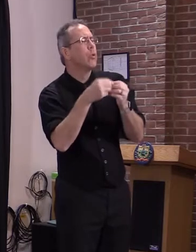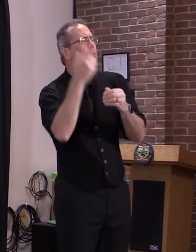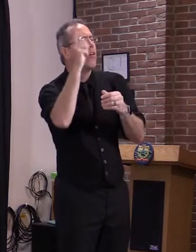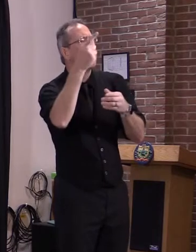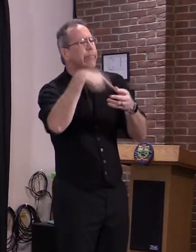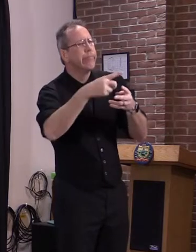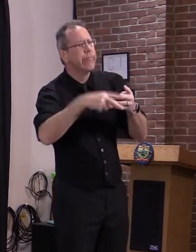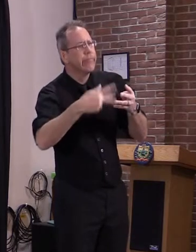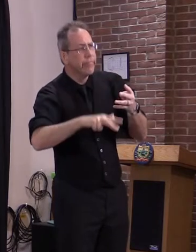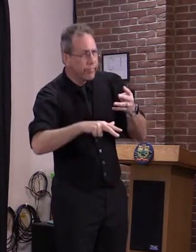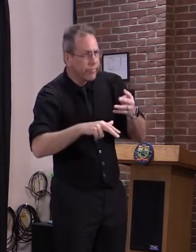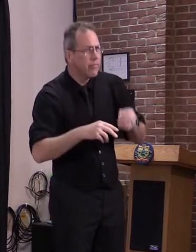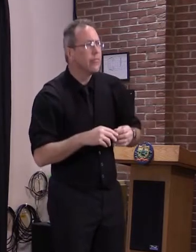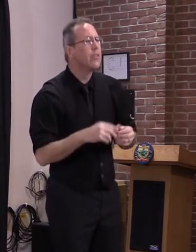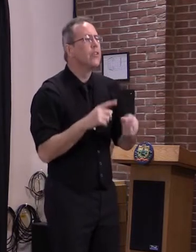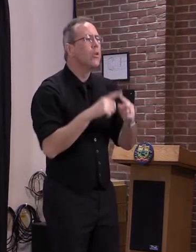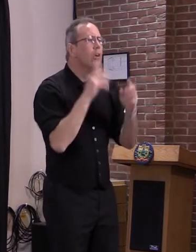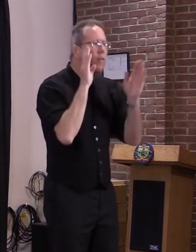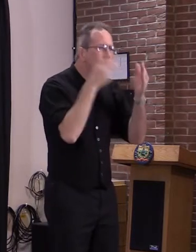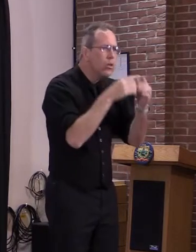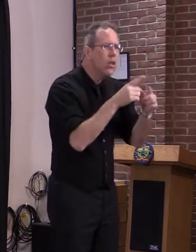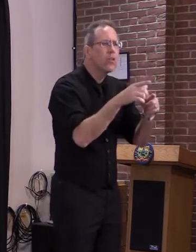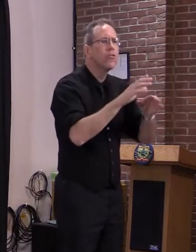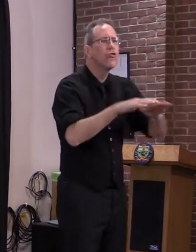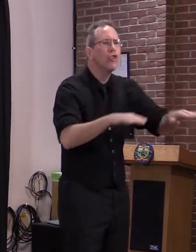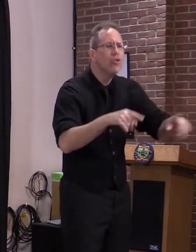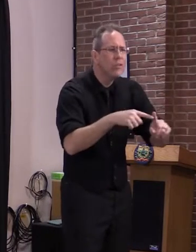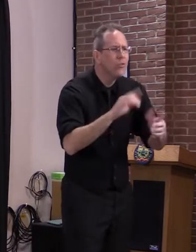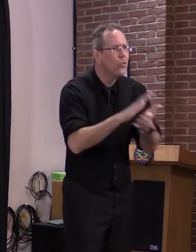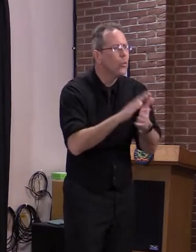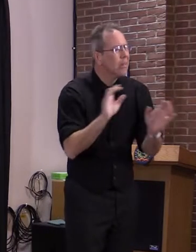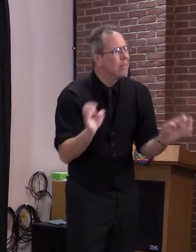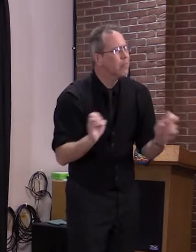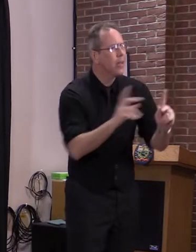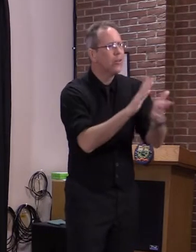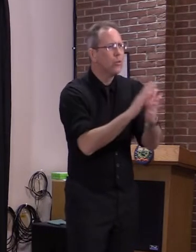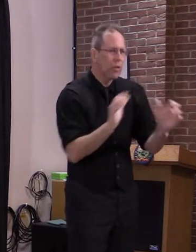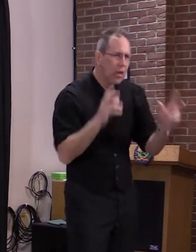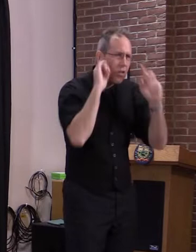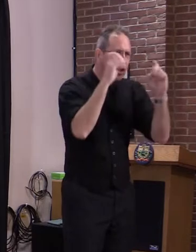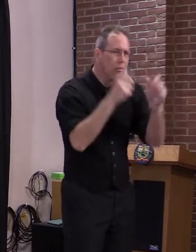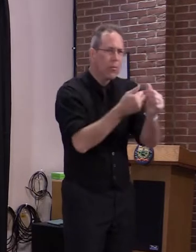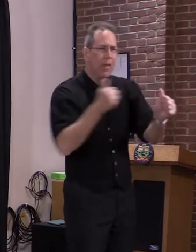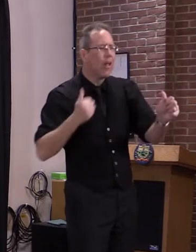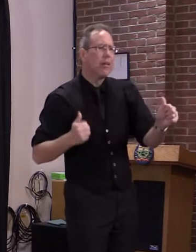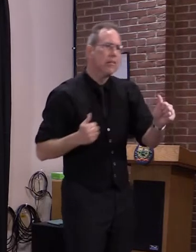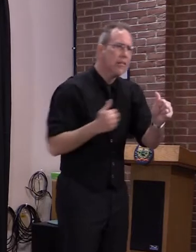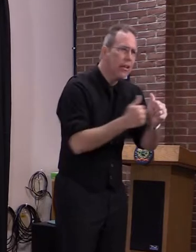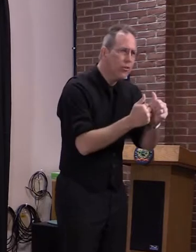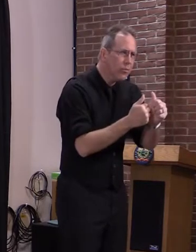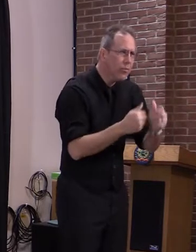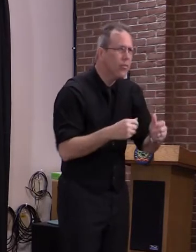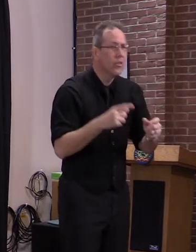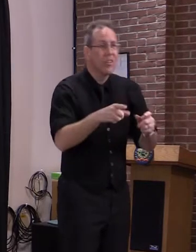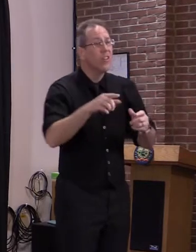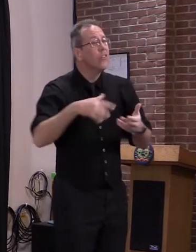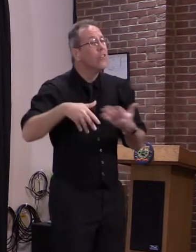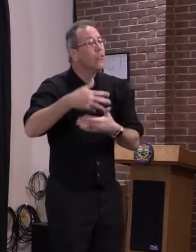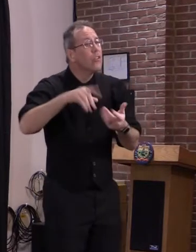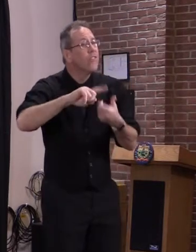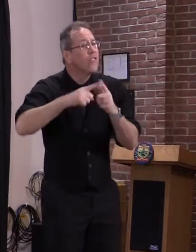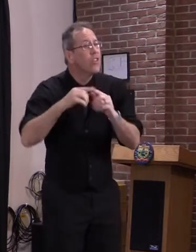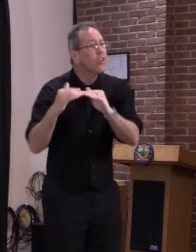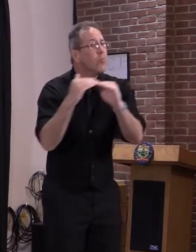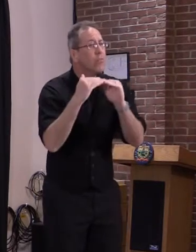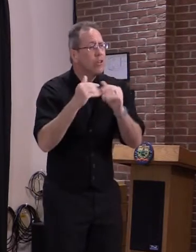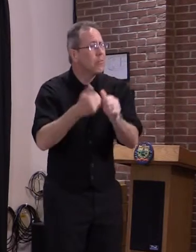the academic and learning needs of students, and two, supporting the social and emotional needs of students and staff. That concludes my